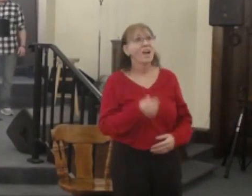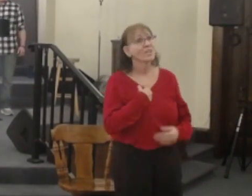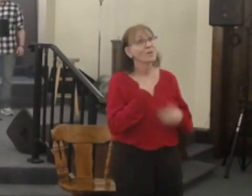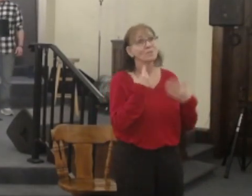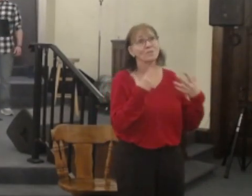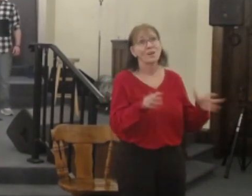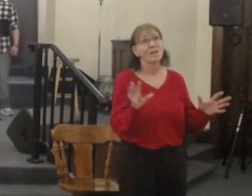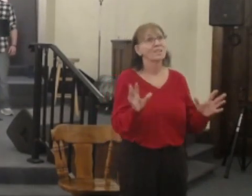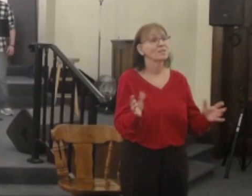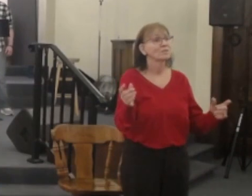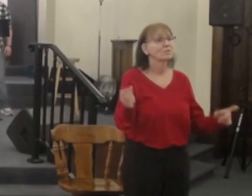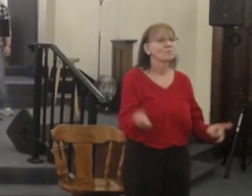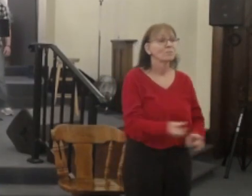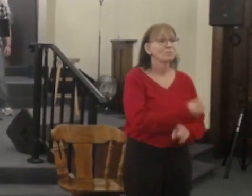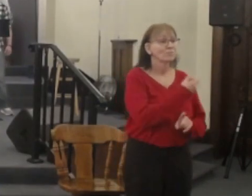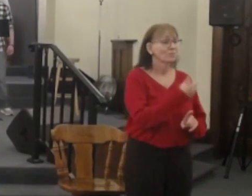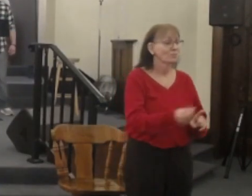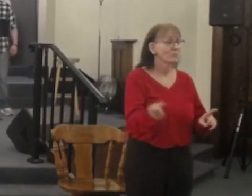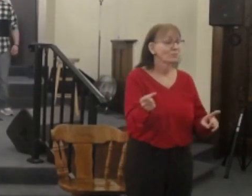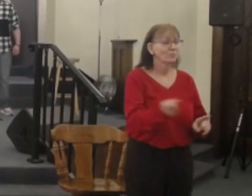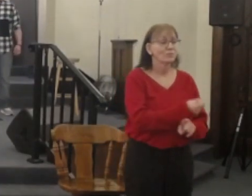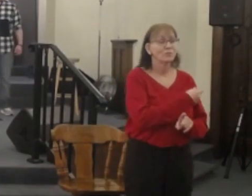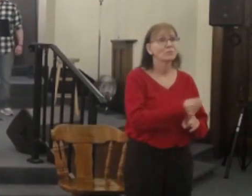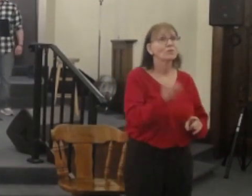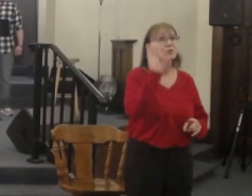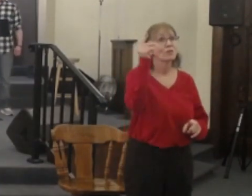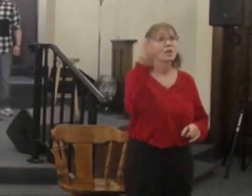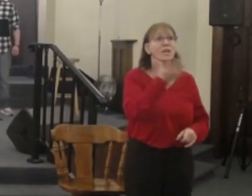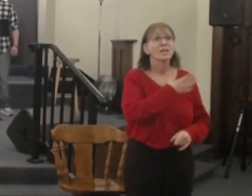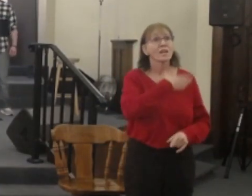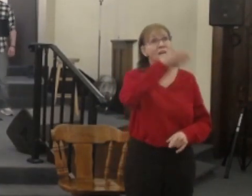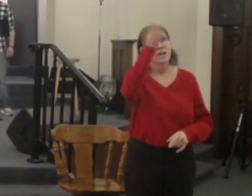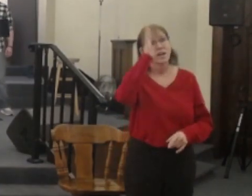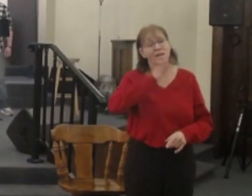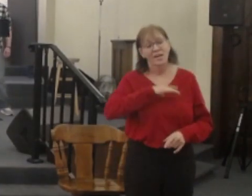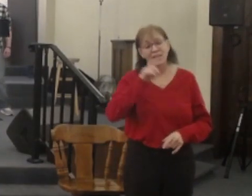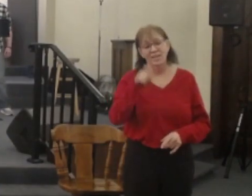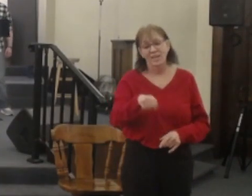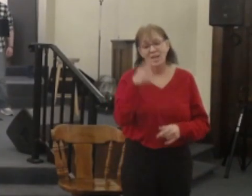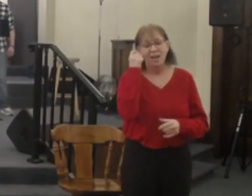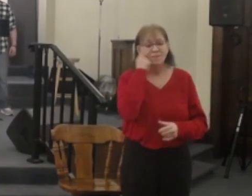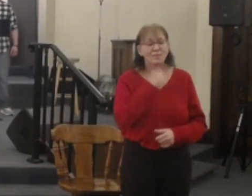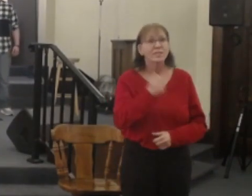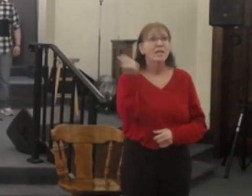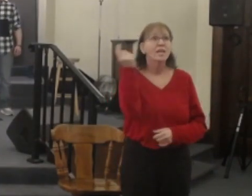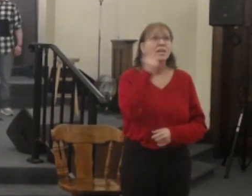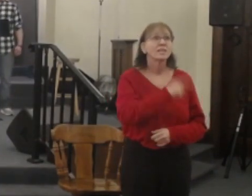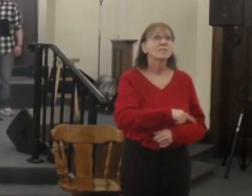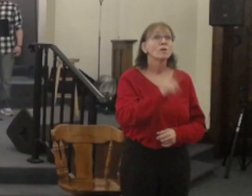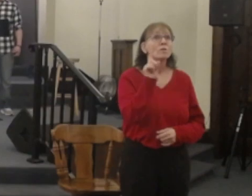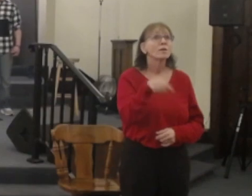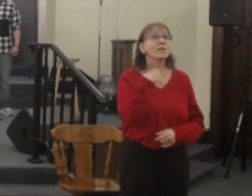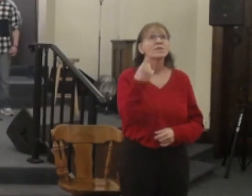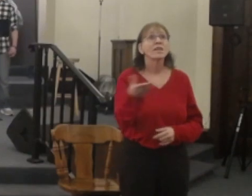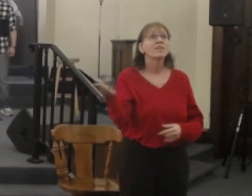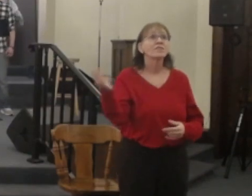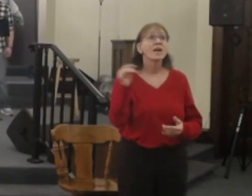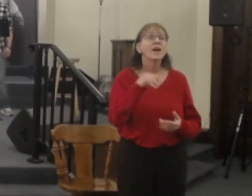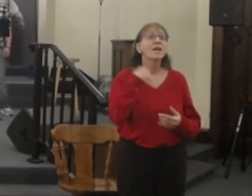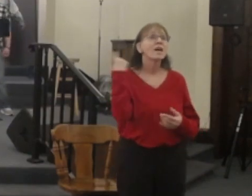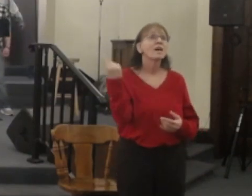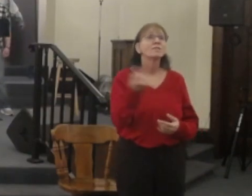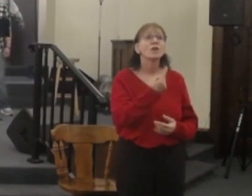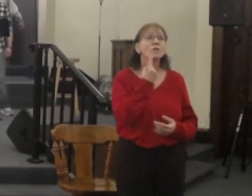I don't want to abuse your grace. God, I need it every day. It's the only thing